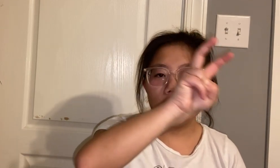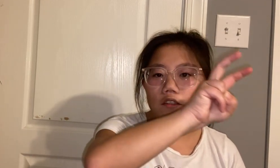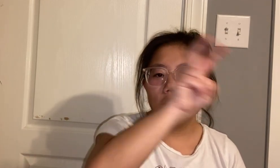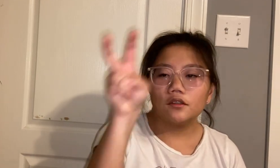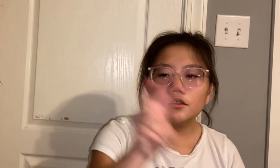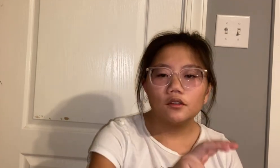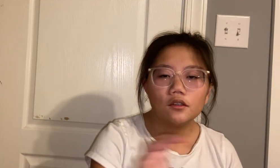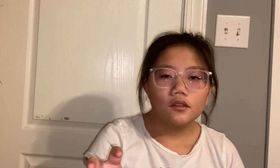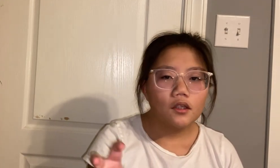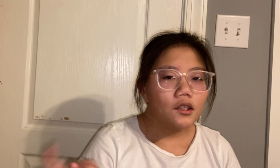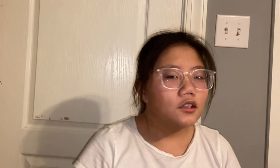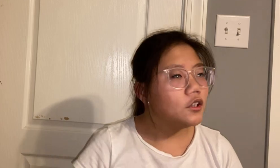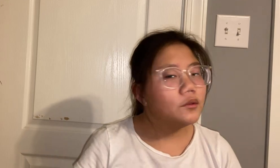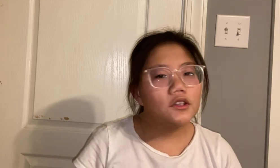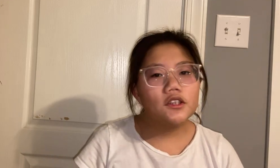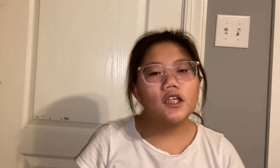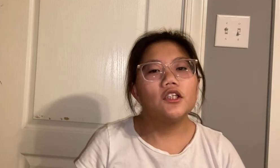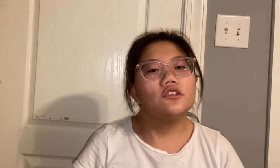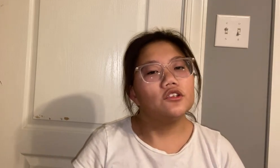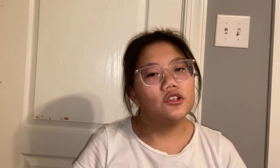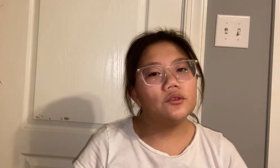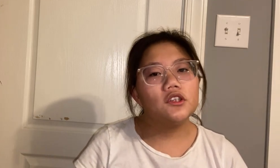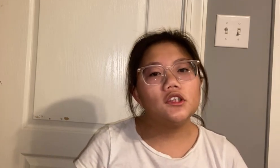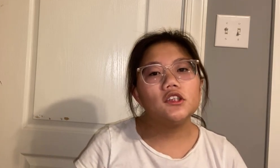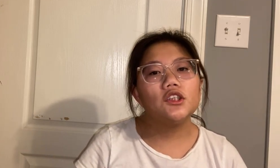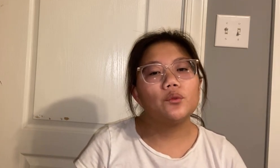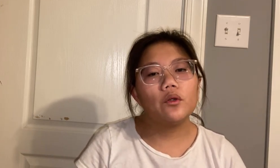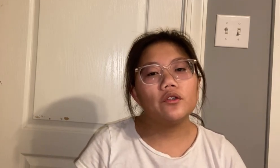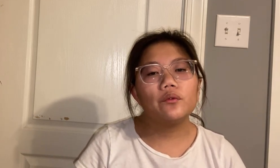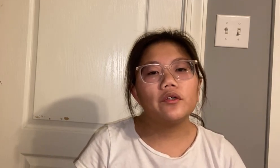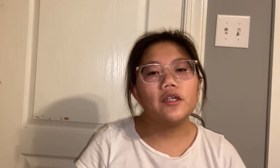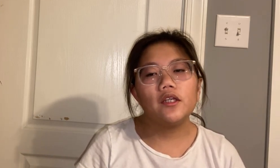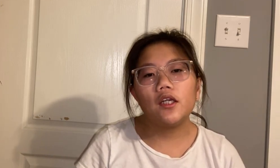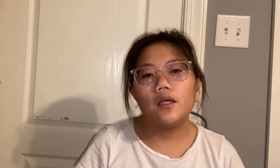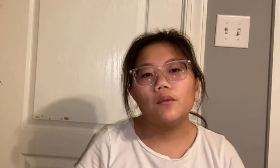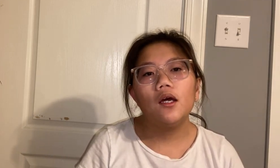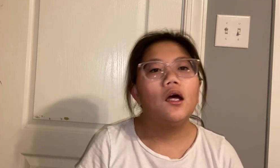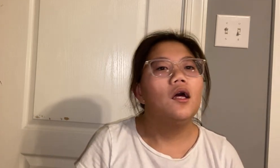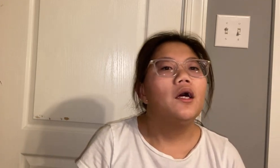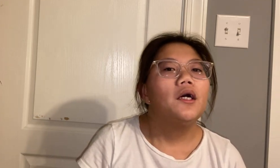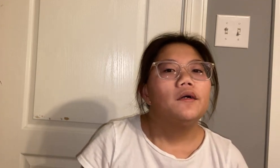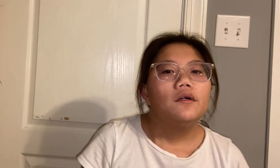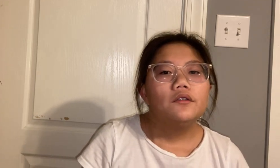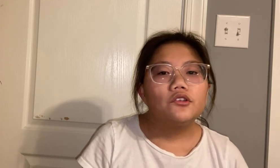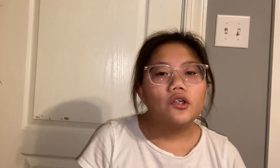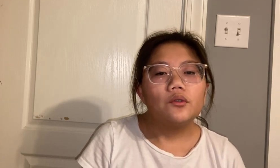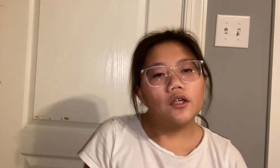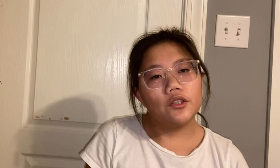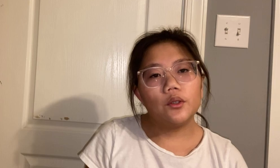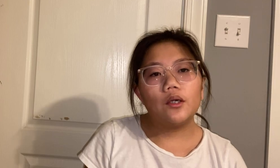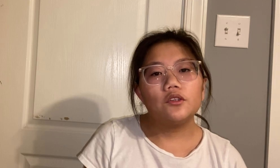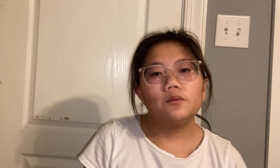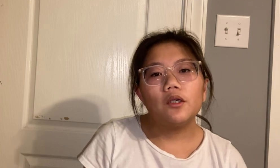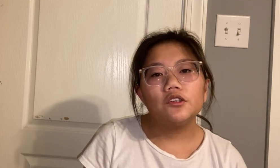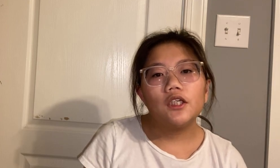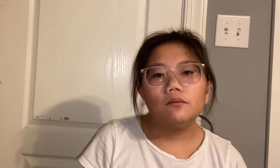the air and that's how you would indicate that there's two z's in the word or in the name so now that you know how to spell your name